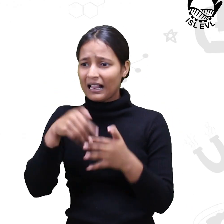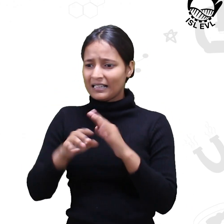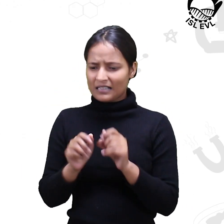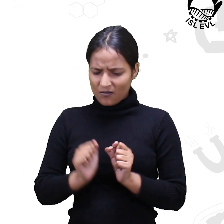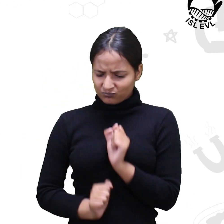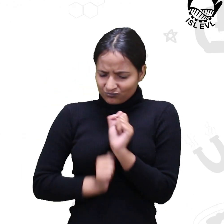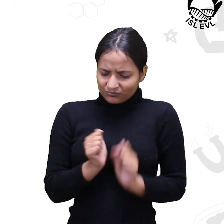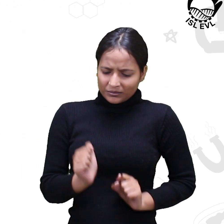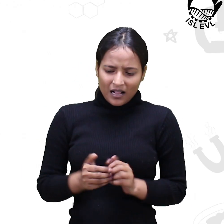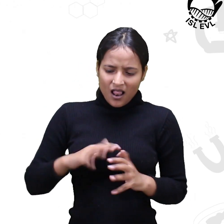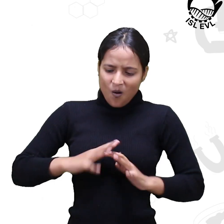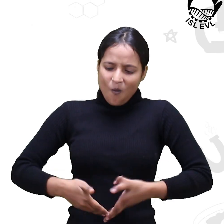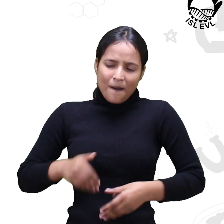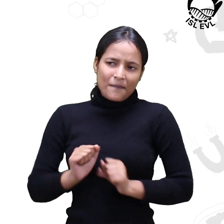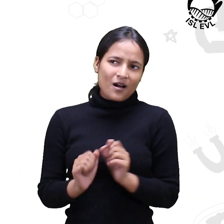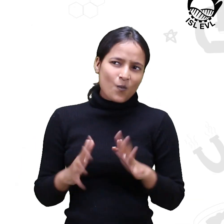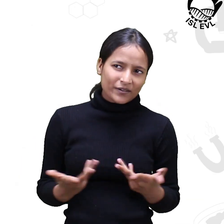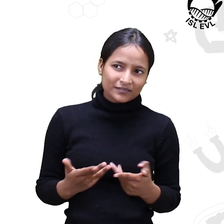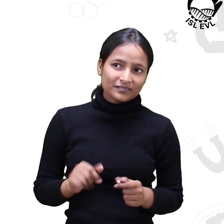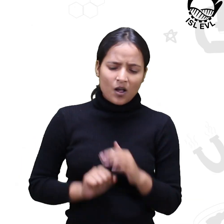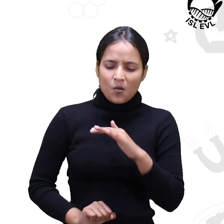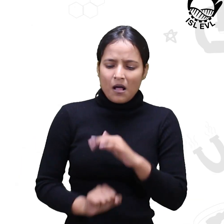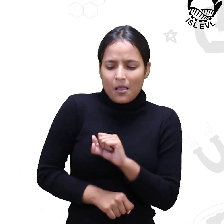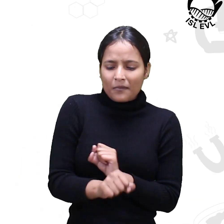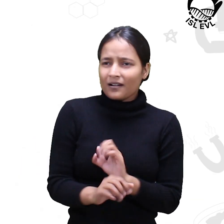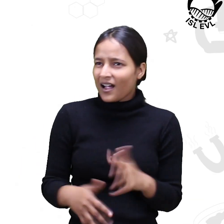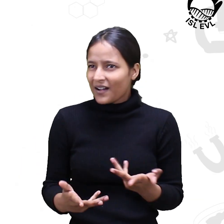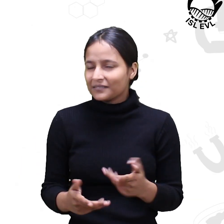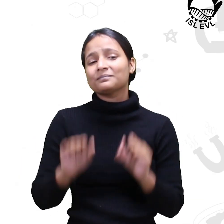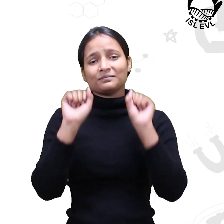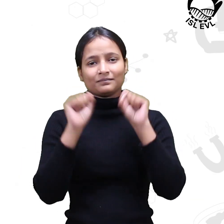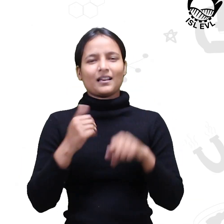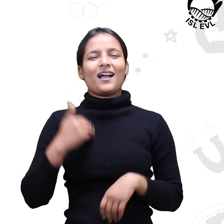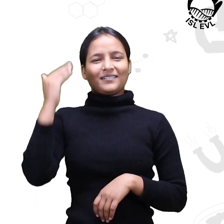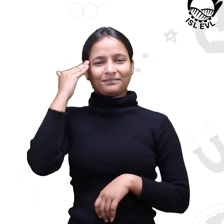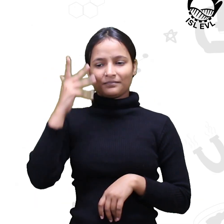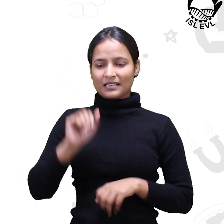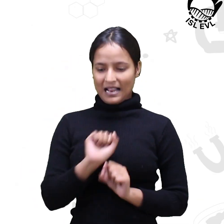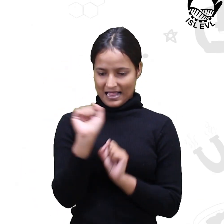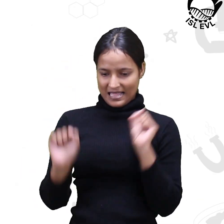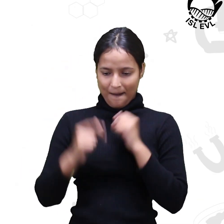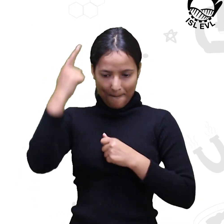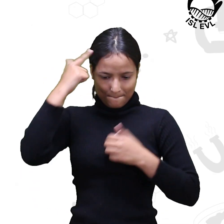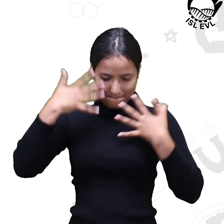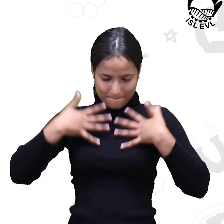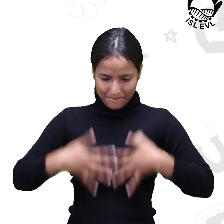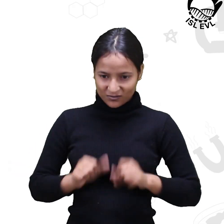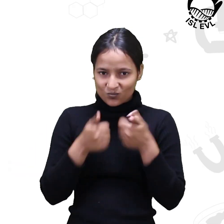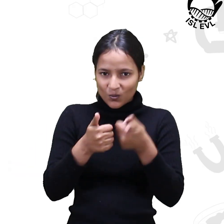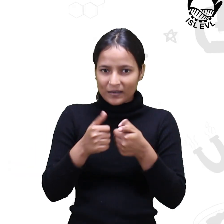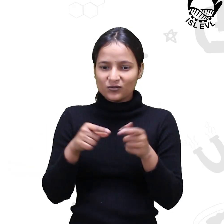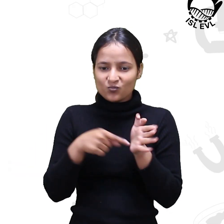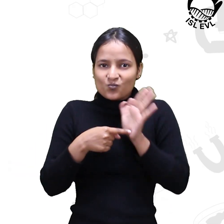womb? Babies in the womb kick to make sure that their leg machinery is working